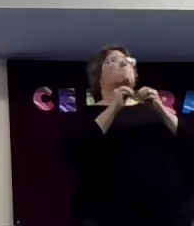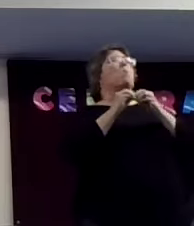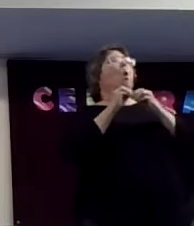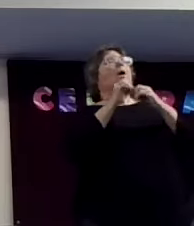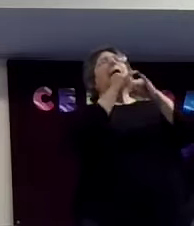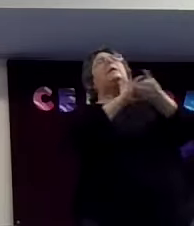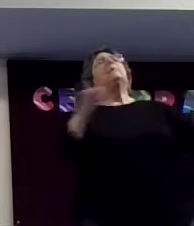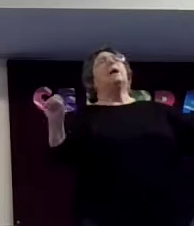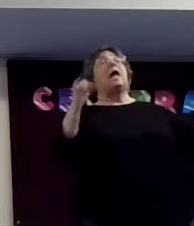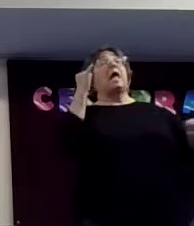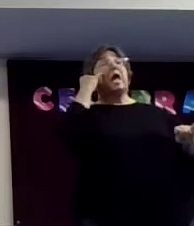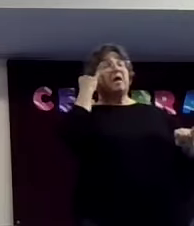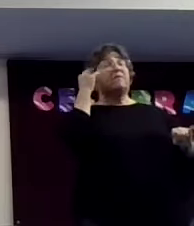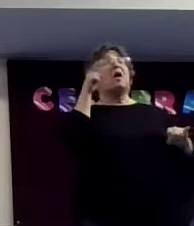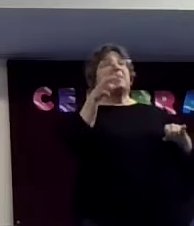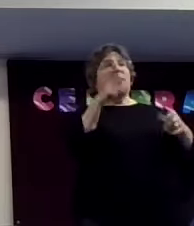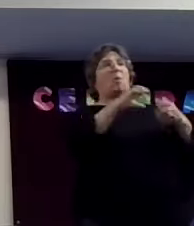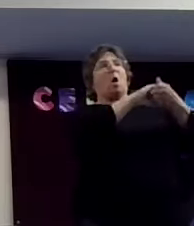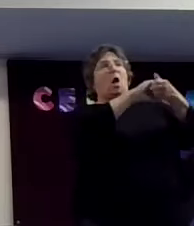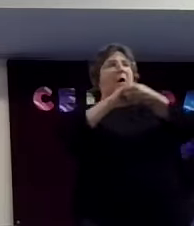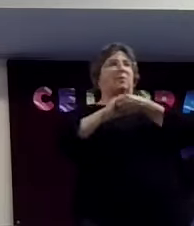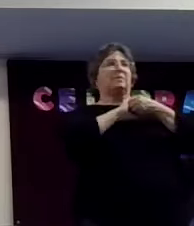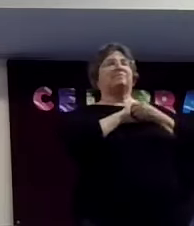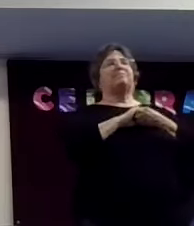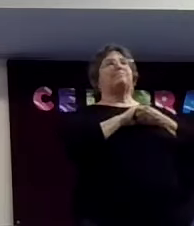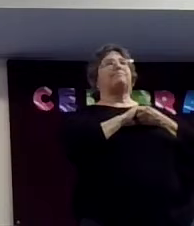greater independence if they were to collaborate.